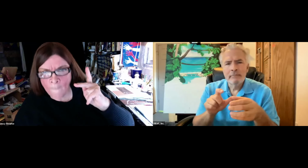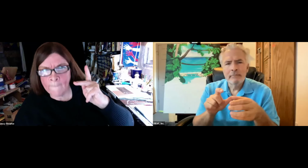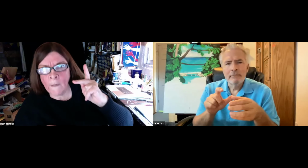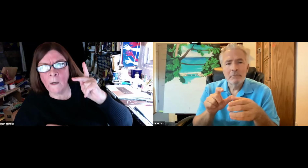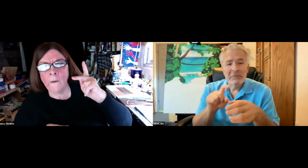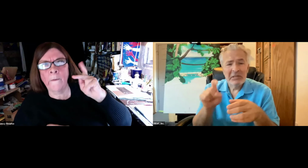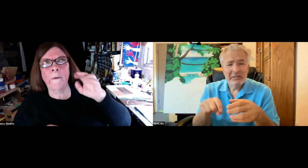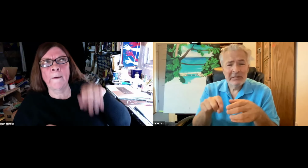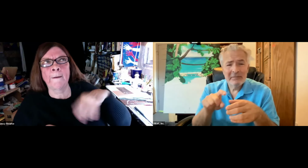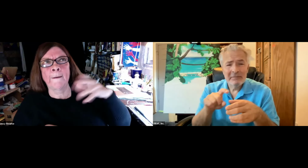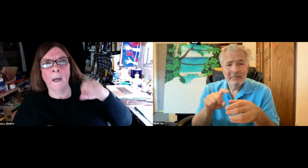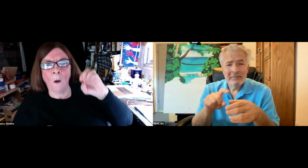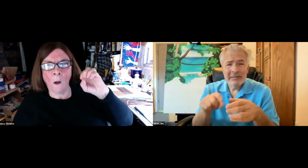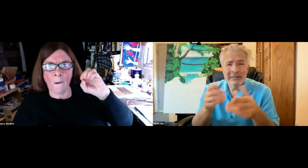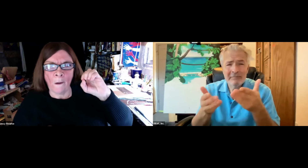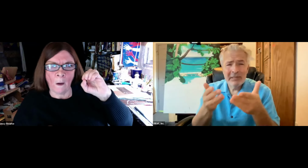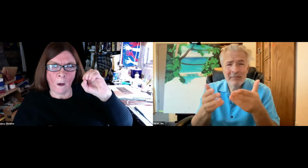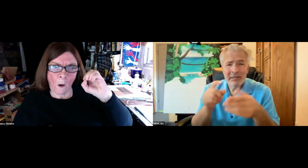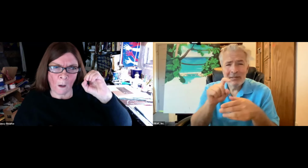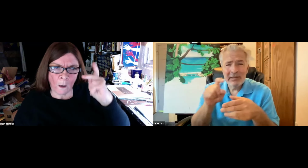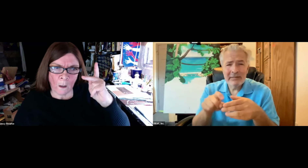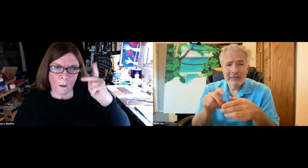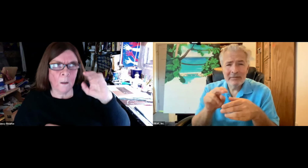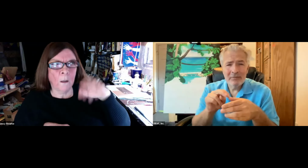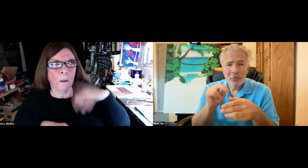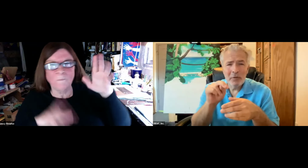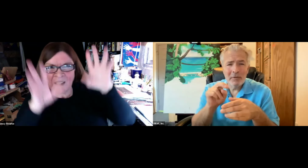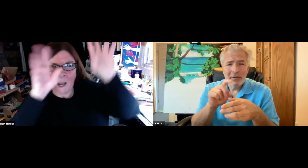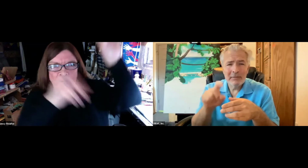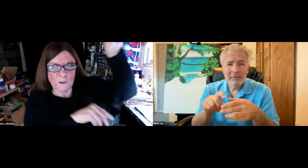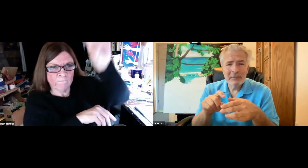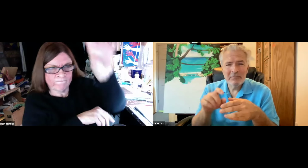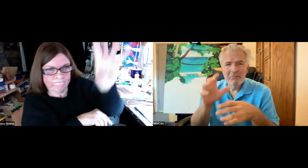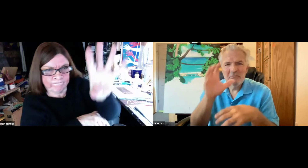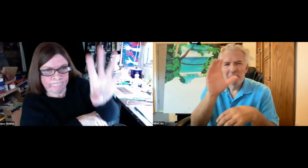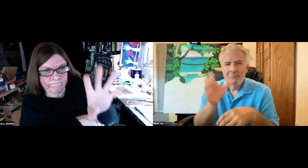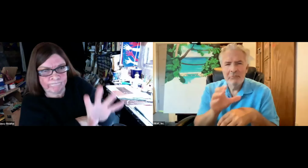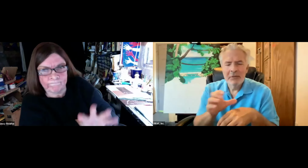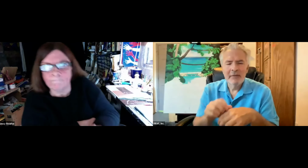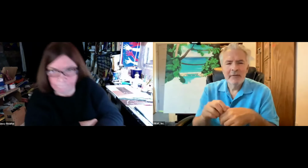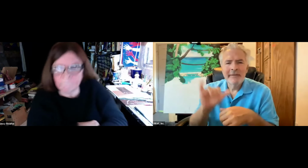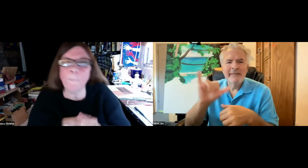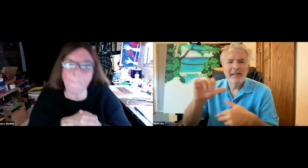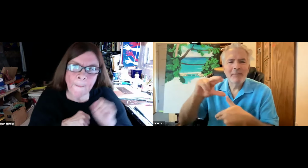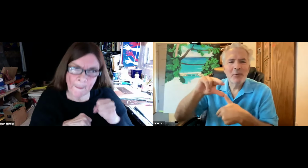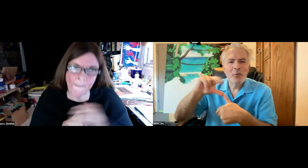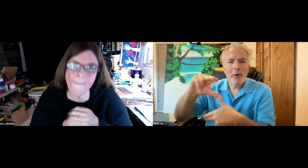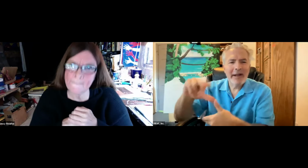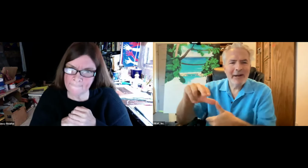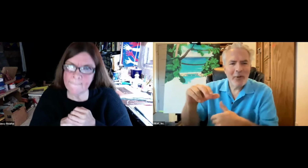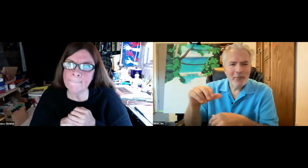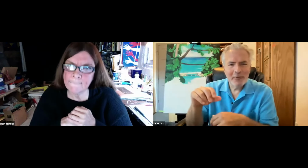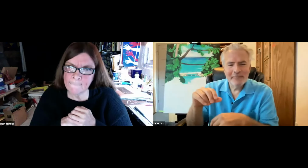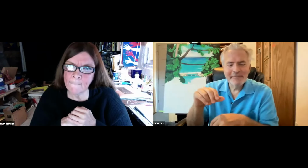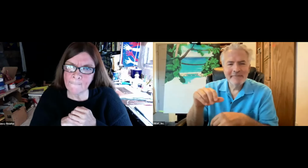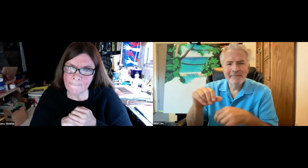kind of that area, Oklahoma included. Would Texas be included? Maybe the northern part? I